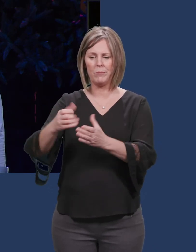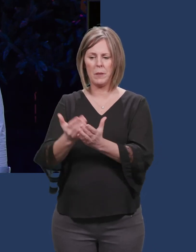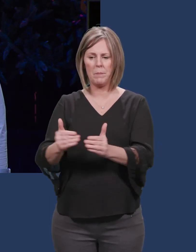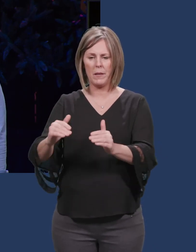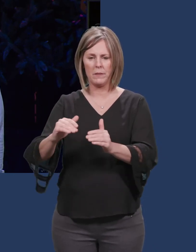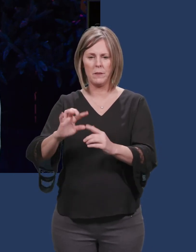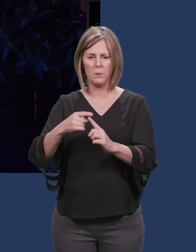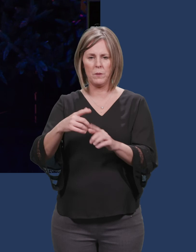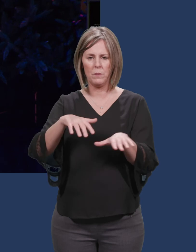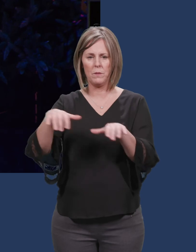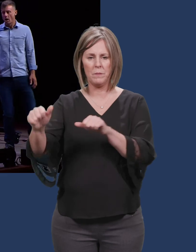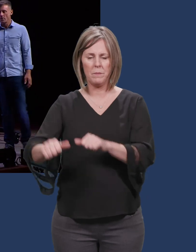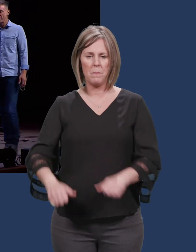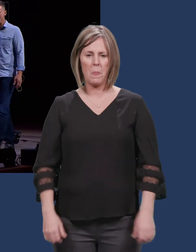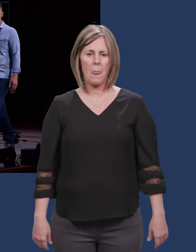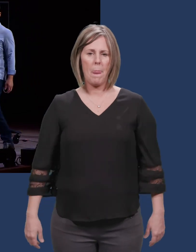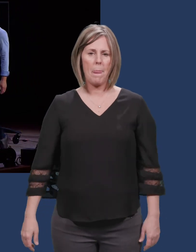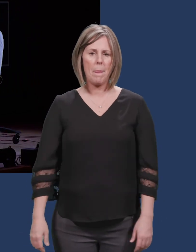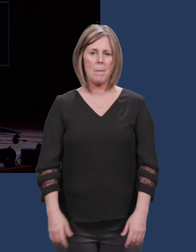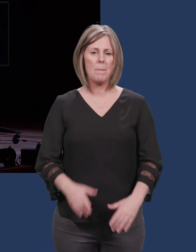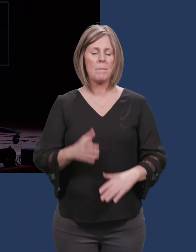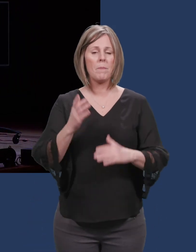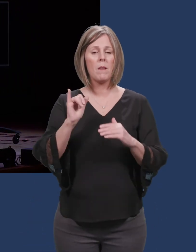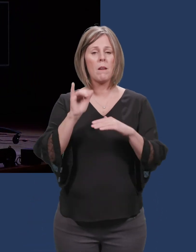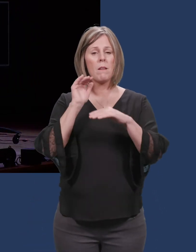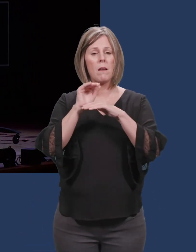on your way out. On the night